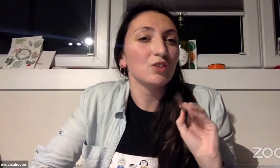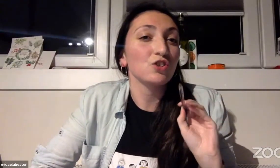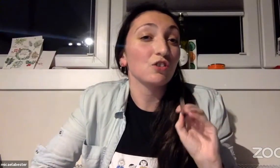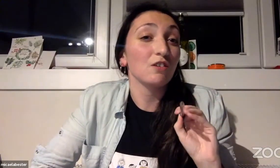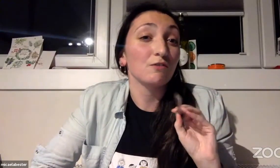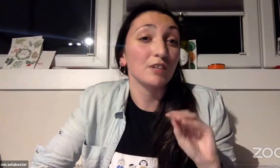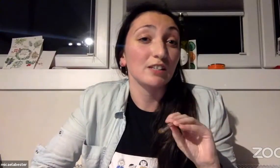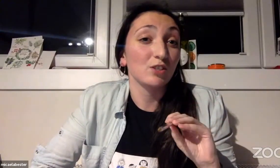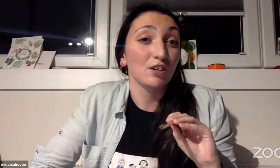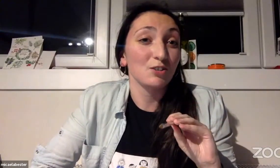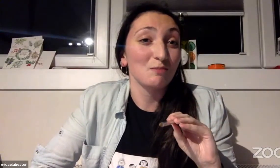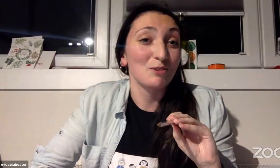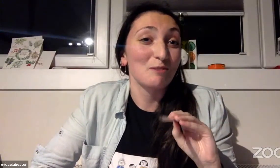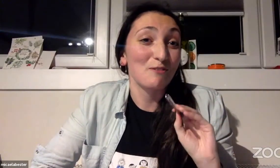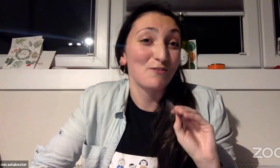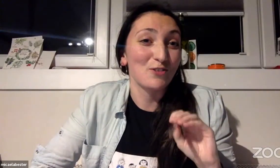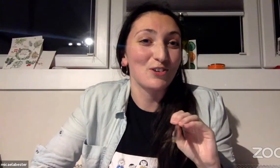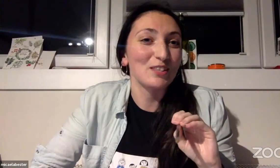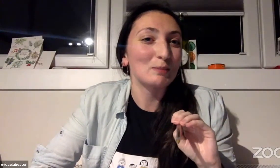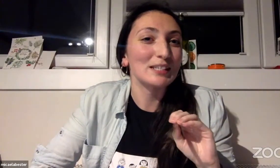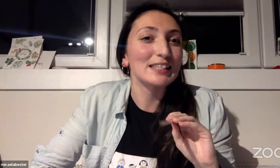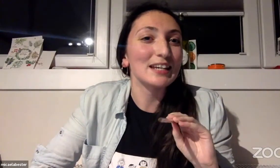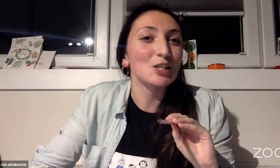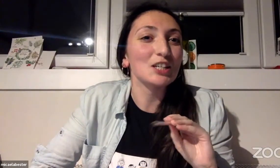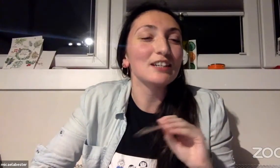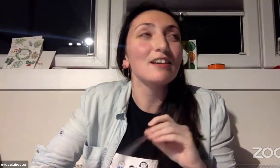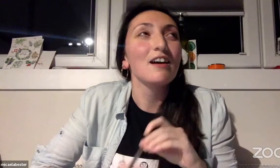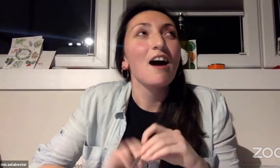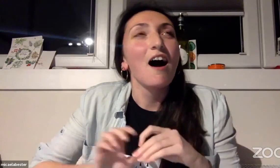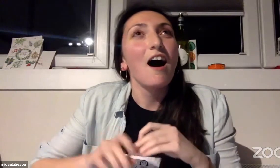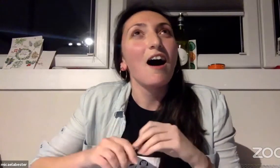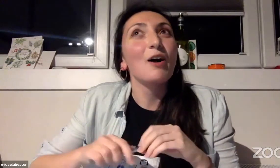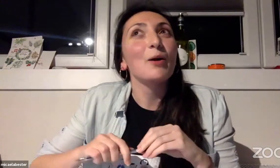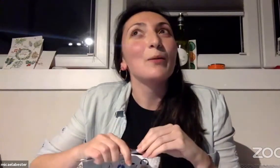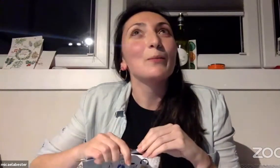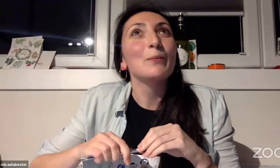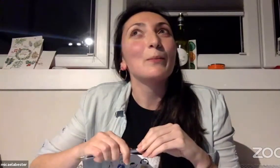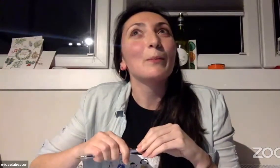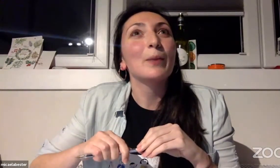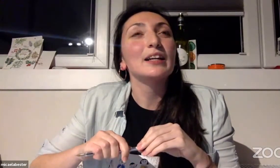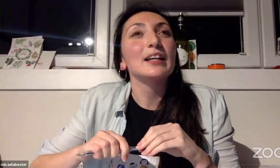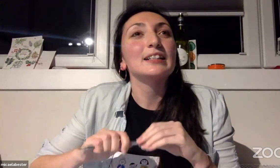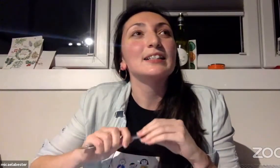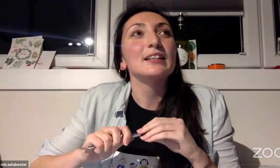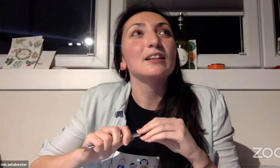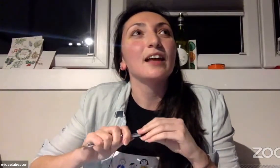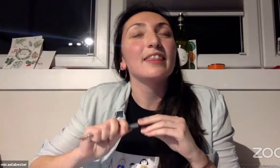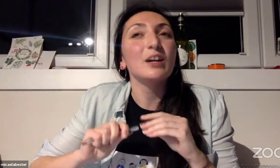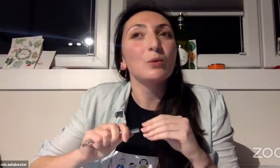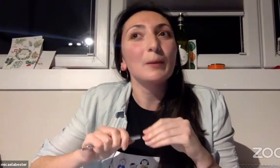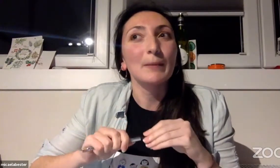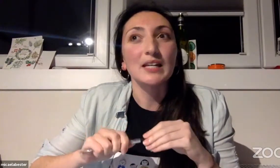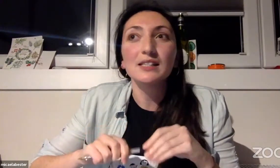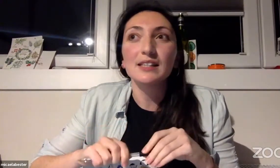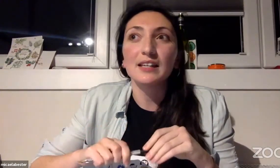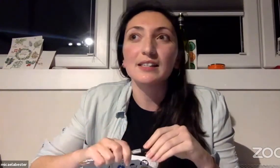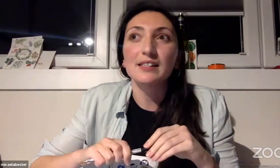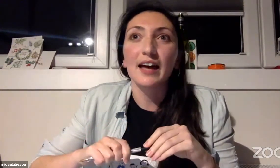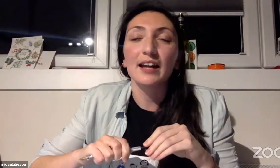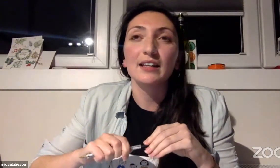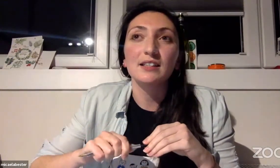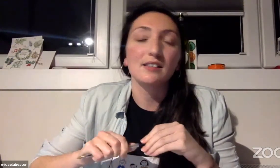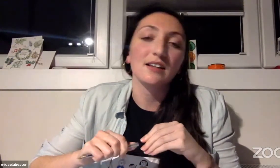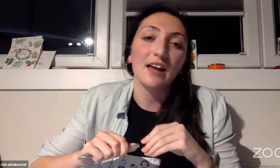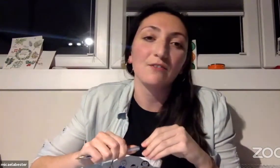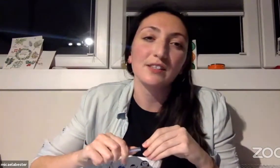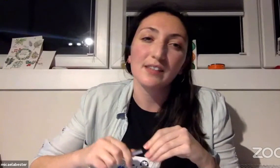that I should have researched more before this presentation. But I think what it means is